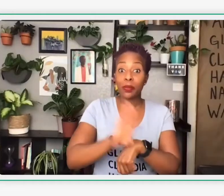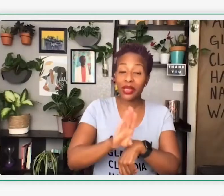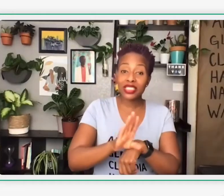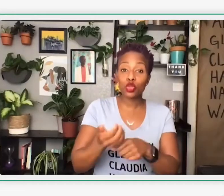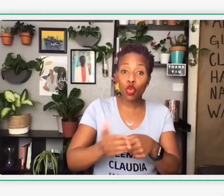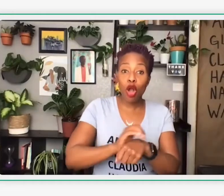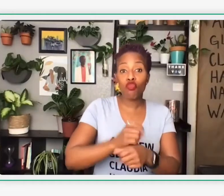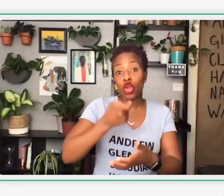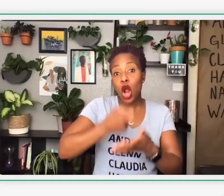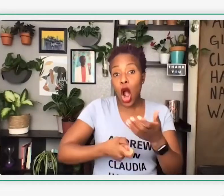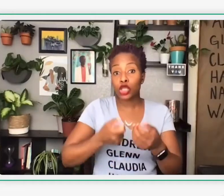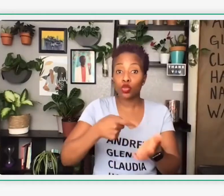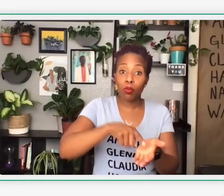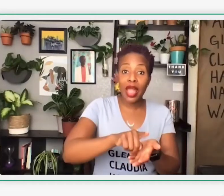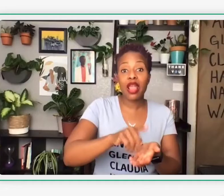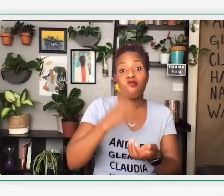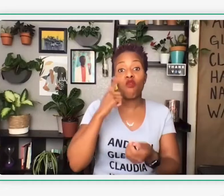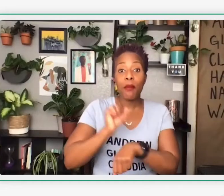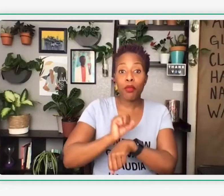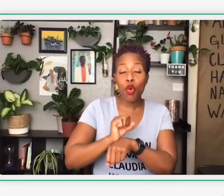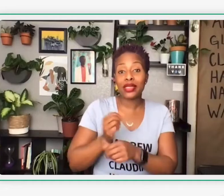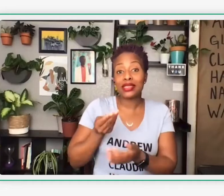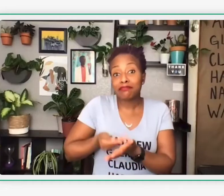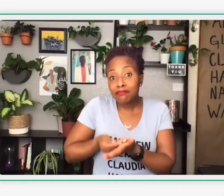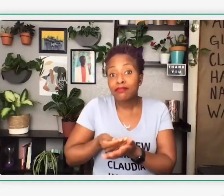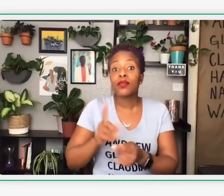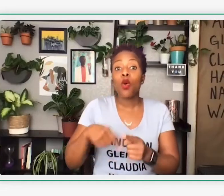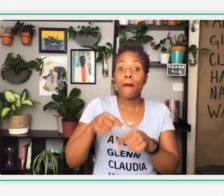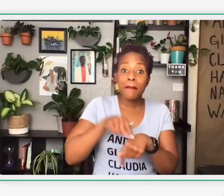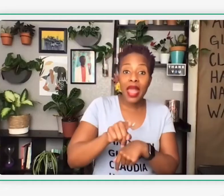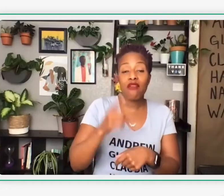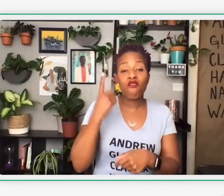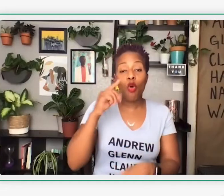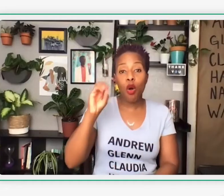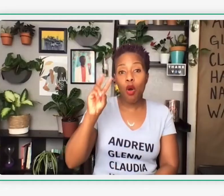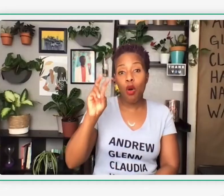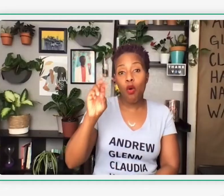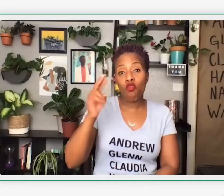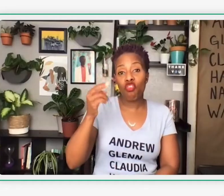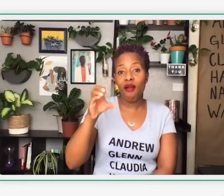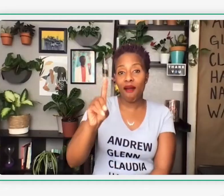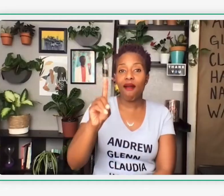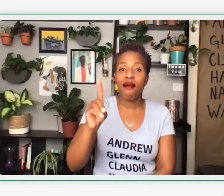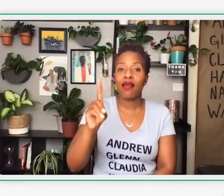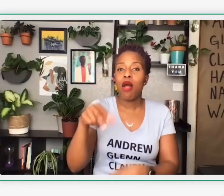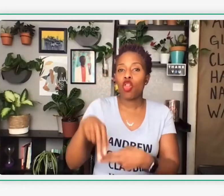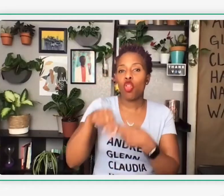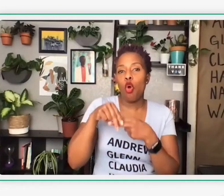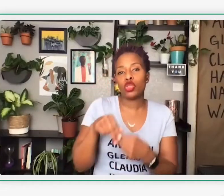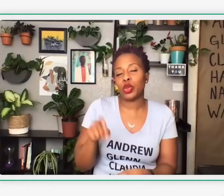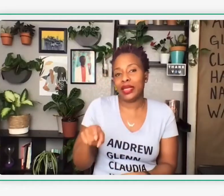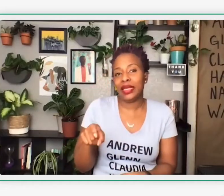Those businesses that wanted to continue to cover the costs for employees, utilities,